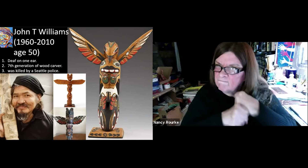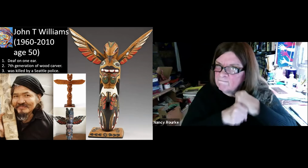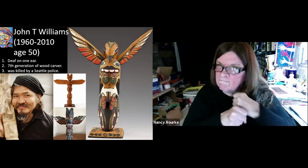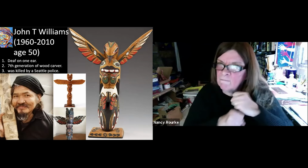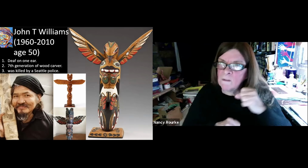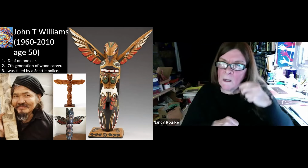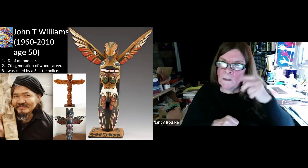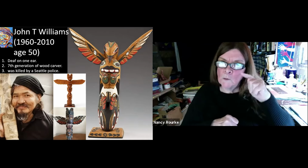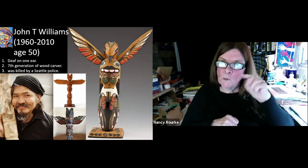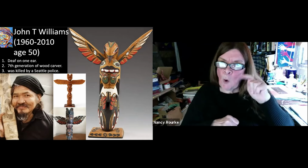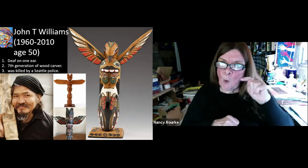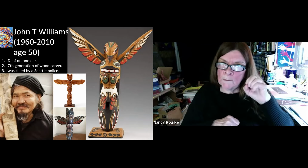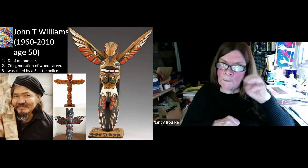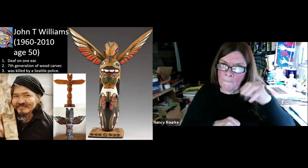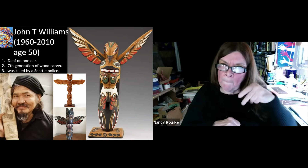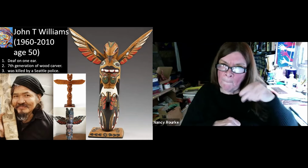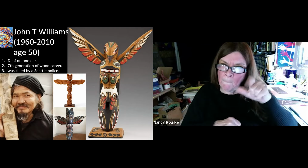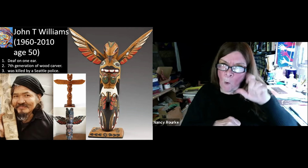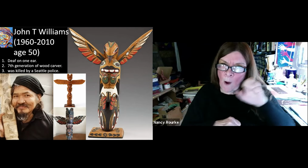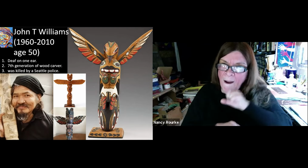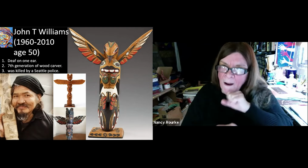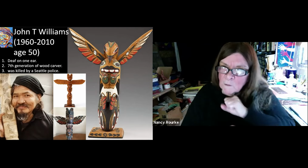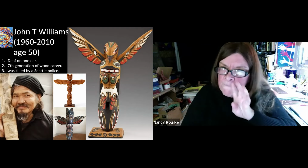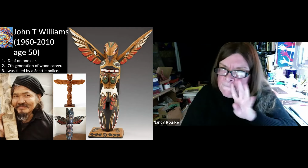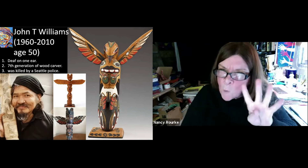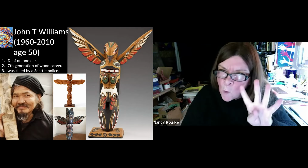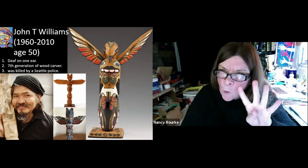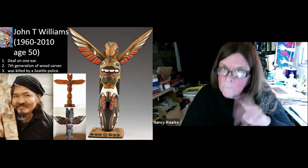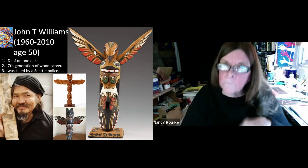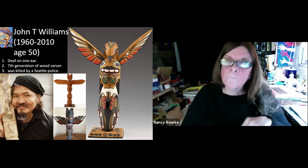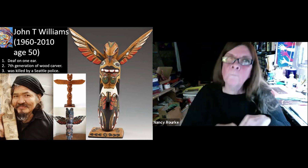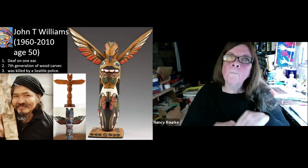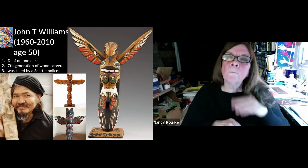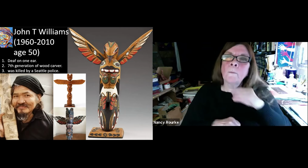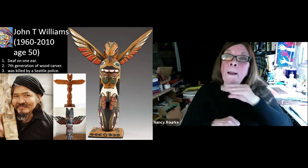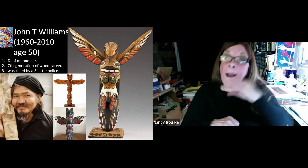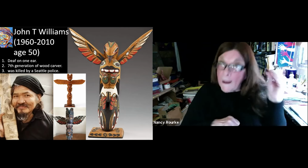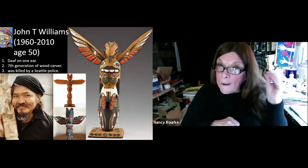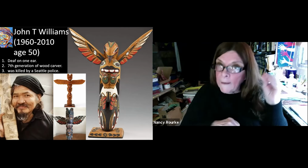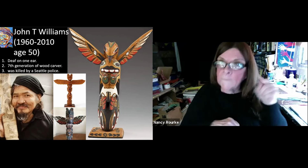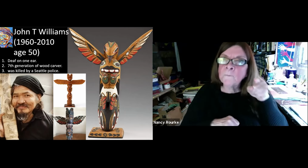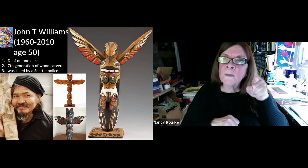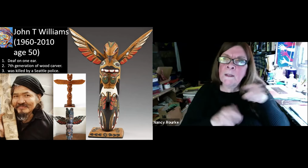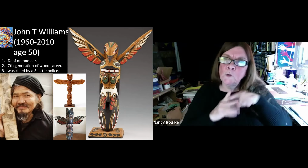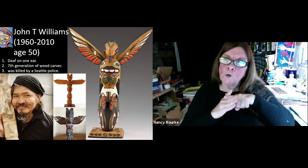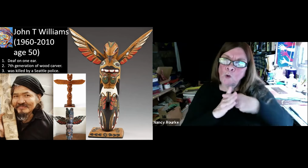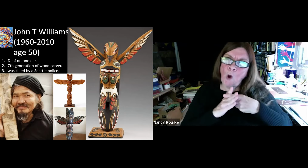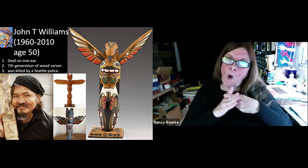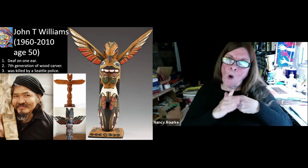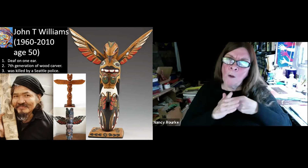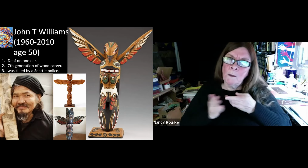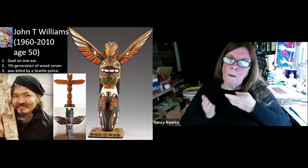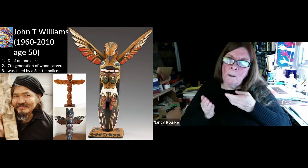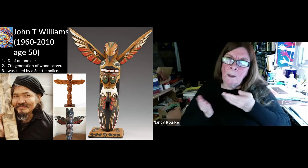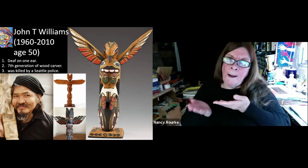old. At that age, he was already making totem poles. Again, let me say, at four years